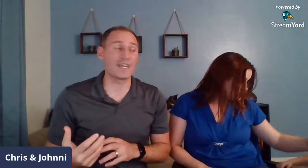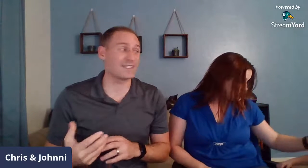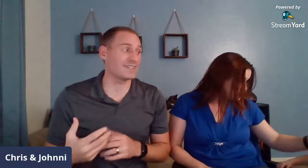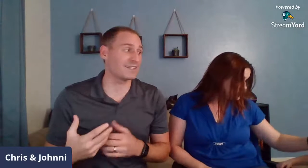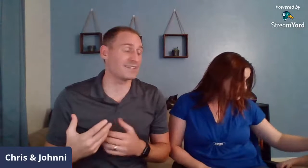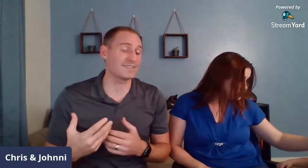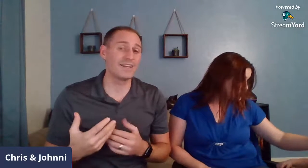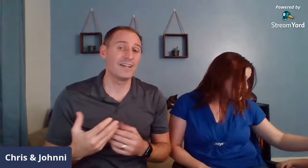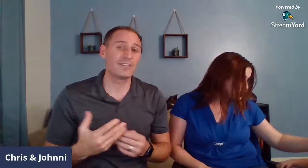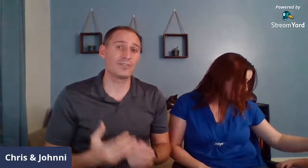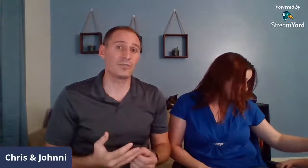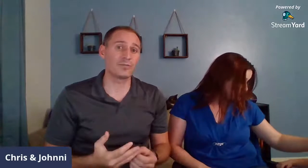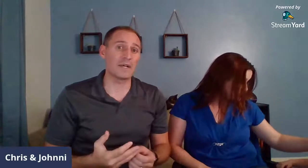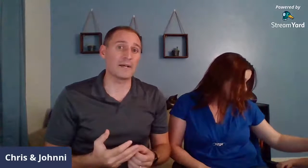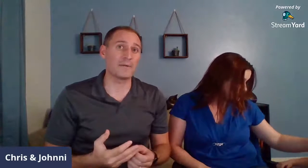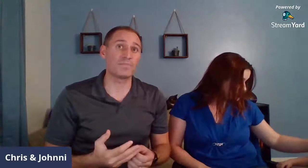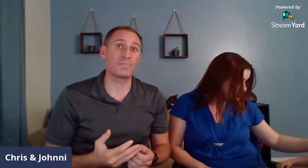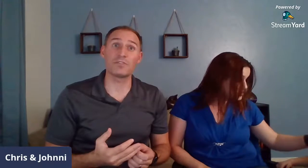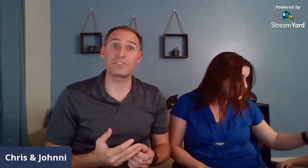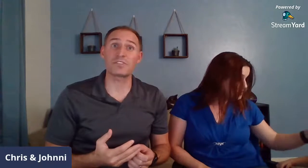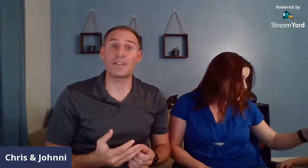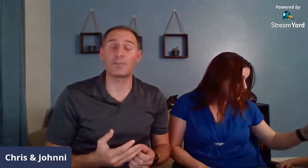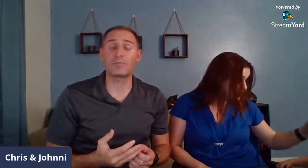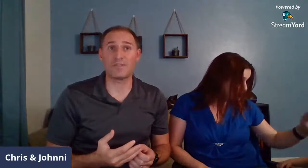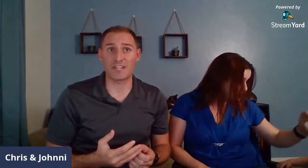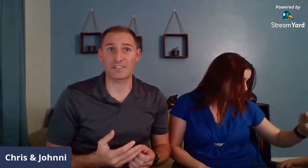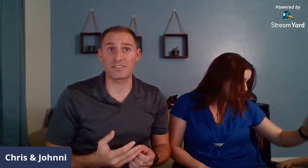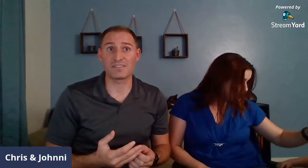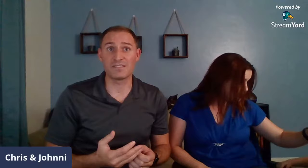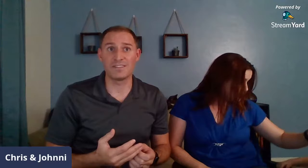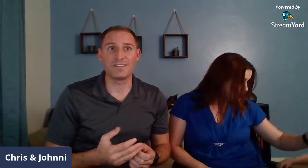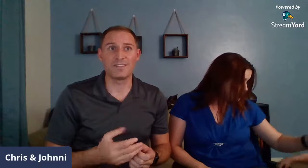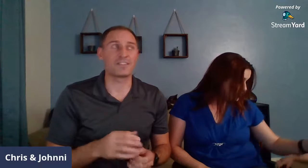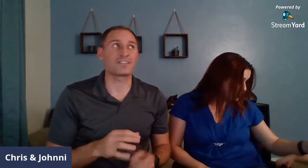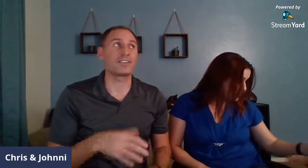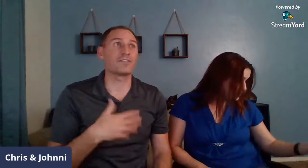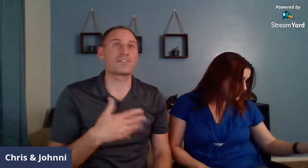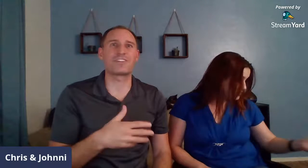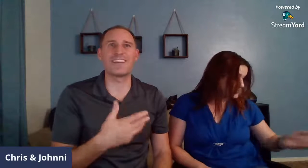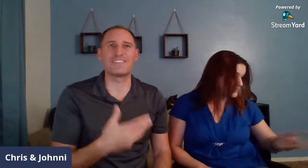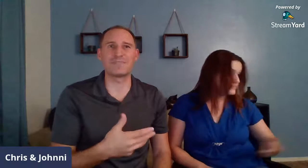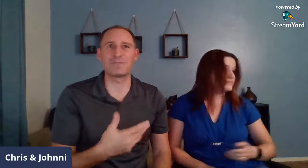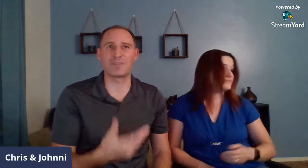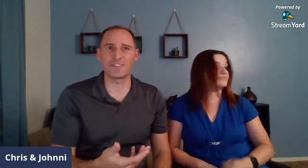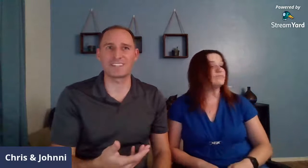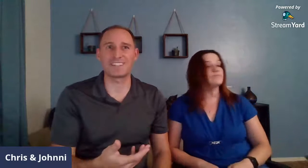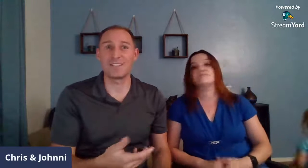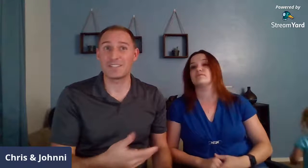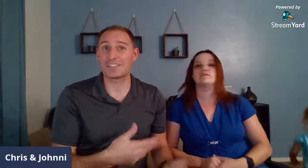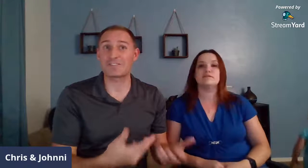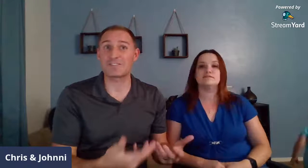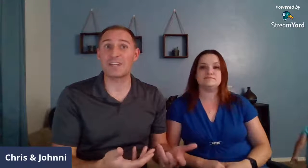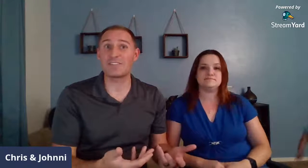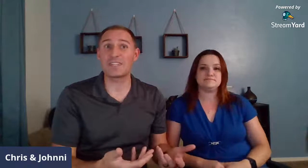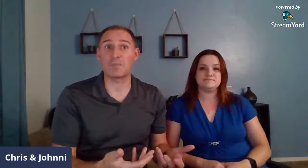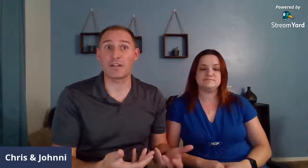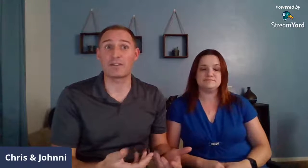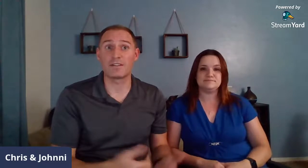mind is to don't strive for perfections, or sorry, don't strive to be perfect. Just strive to get better.